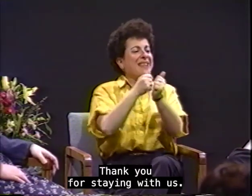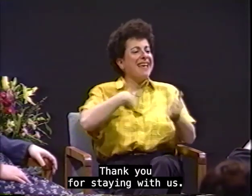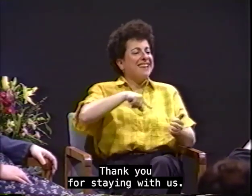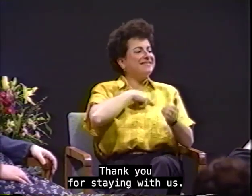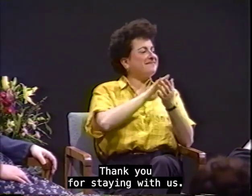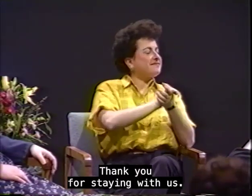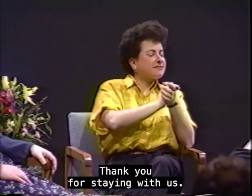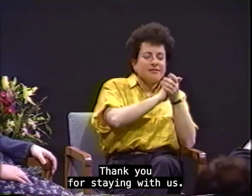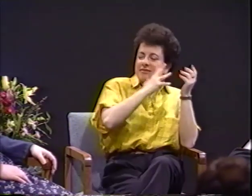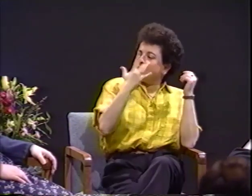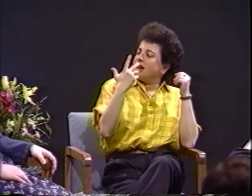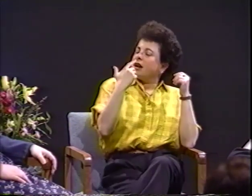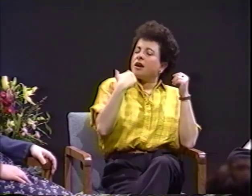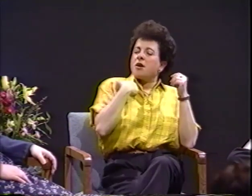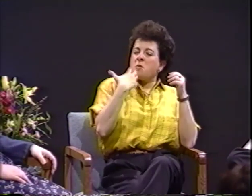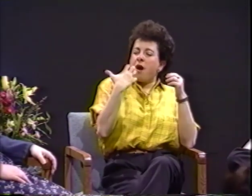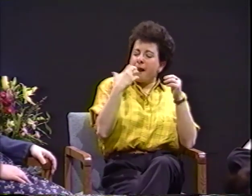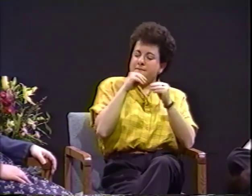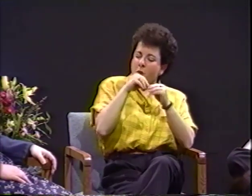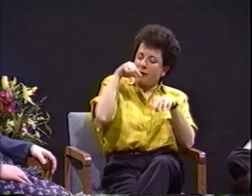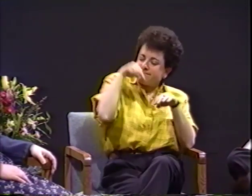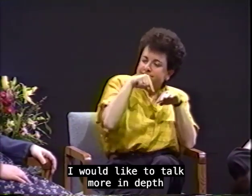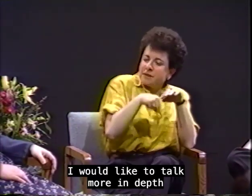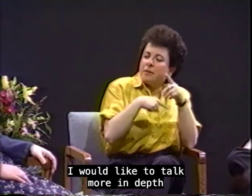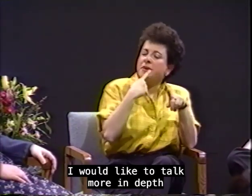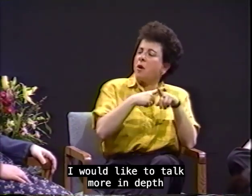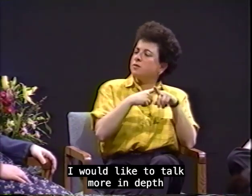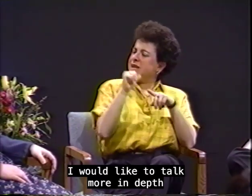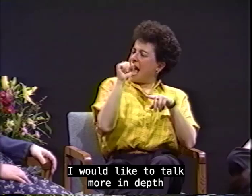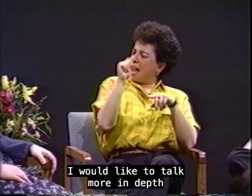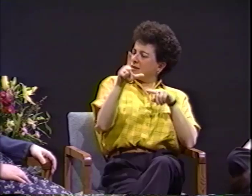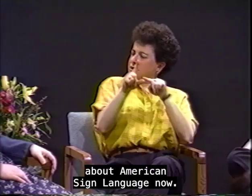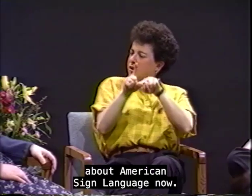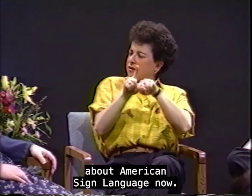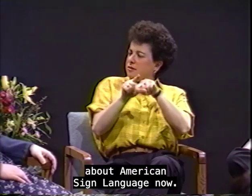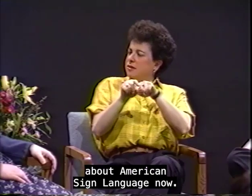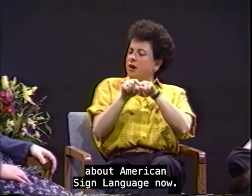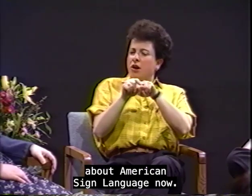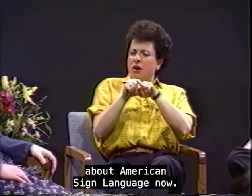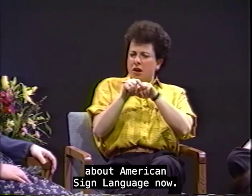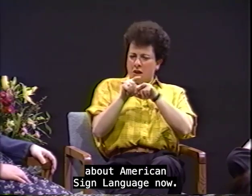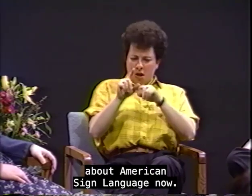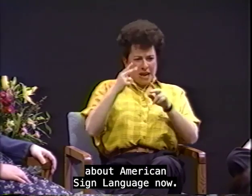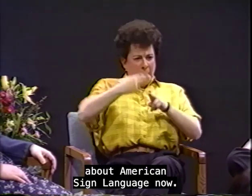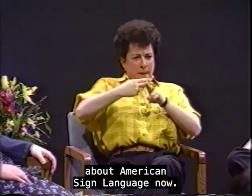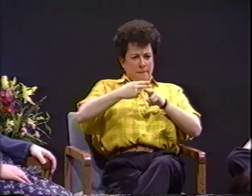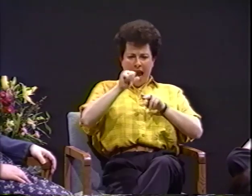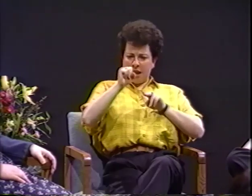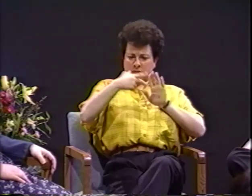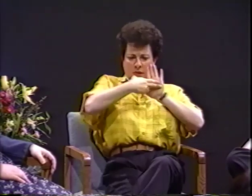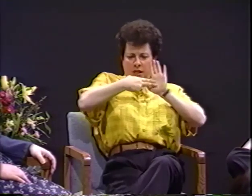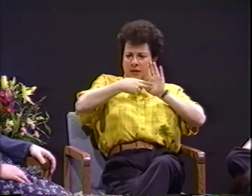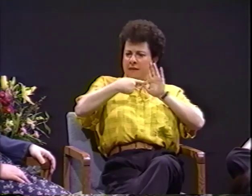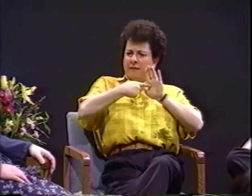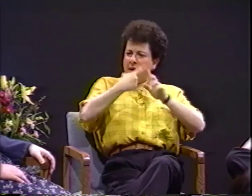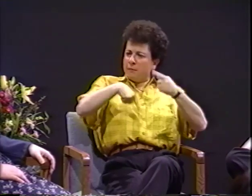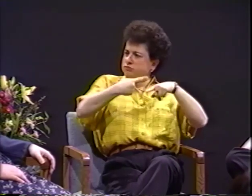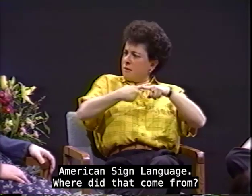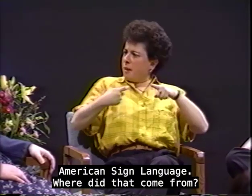Thank you for staying with us. I would like to talk more in depth about American Sign Language now. American